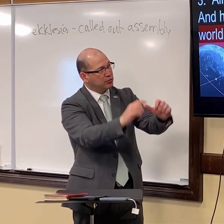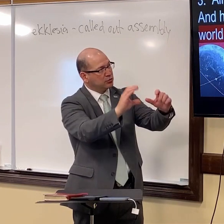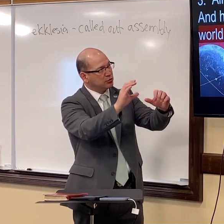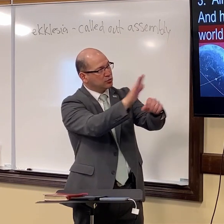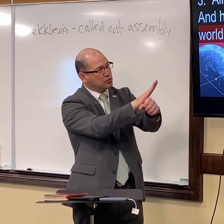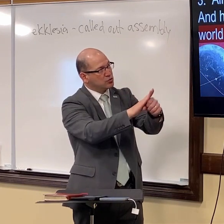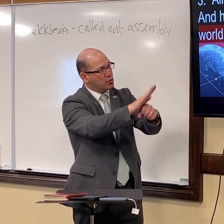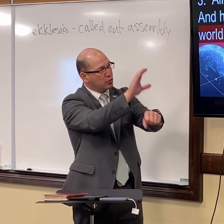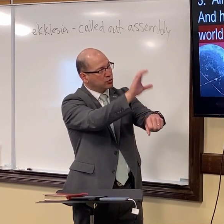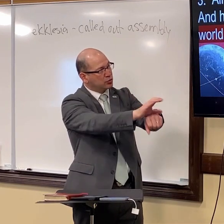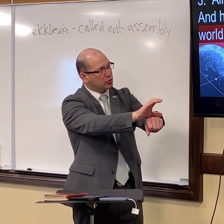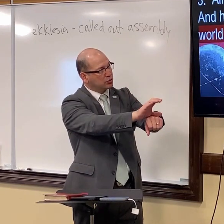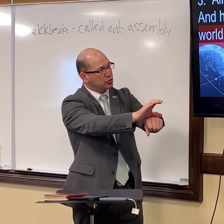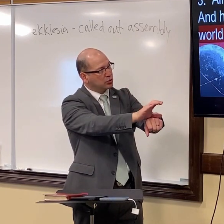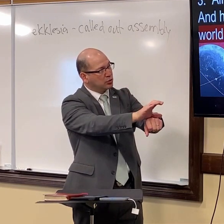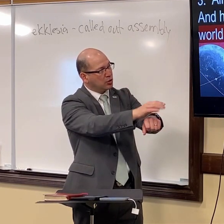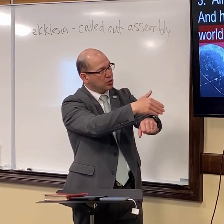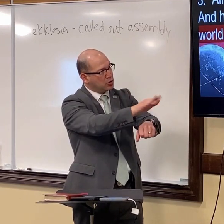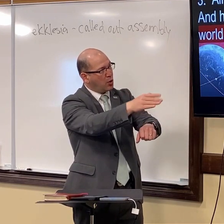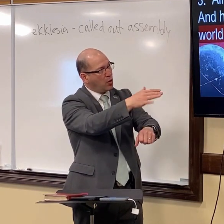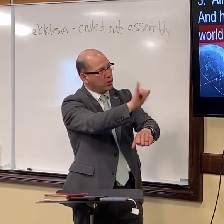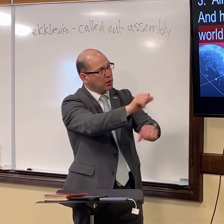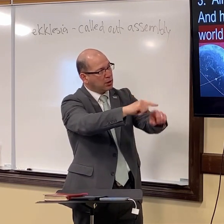And he said unto them, go ye into all the world.